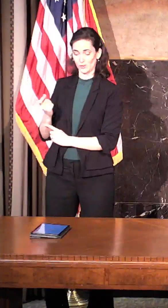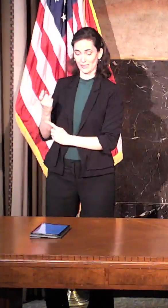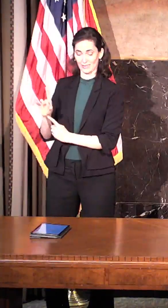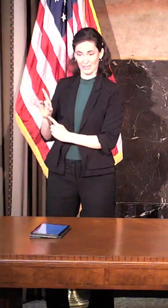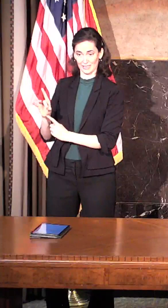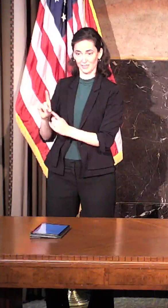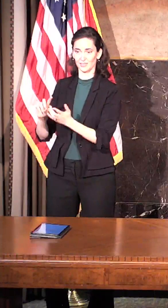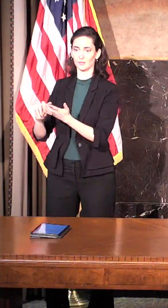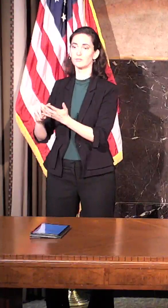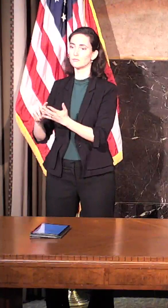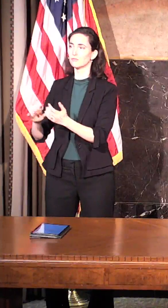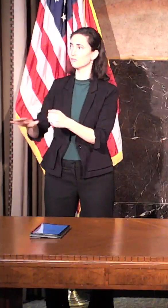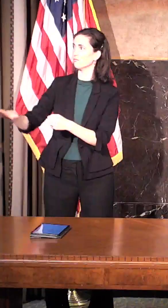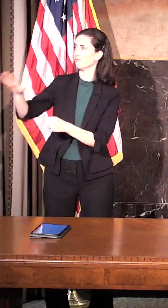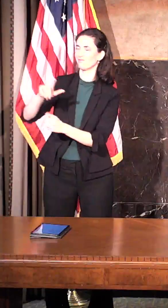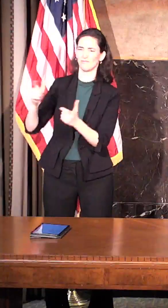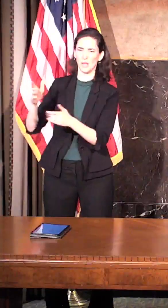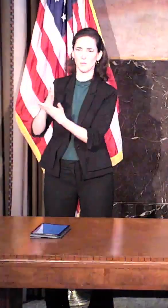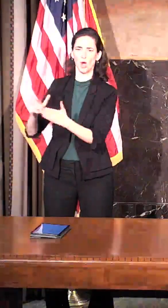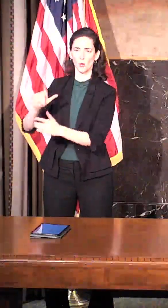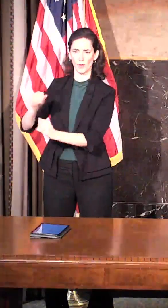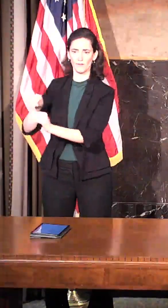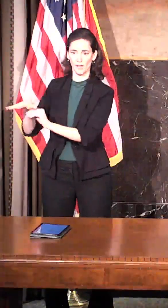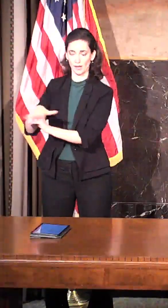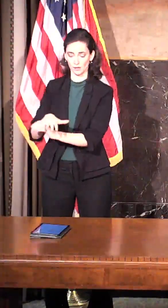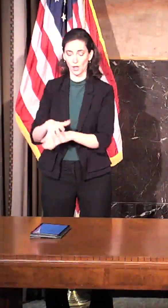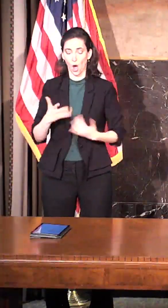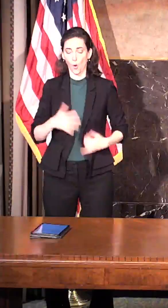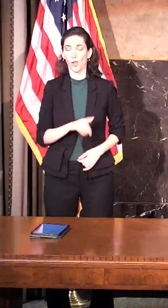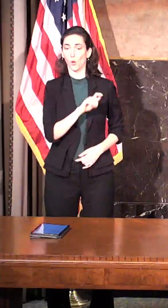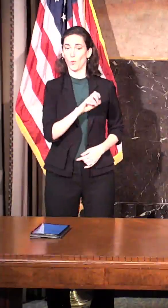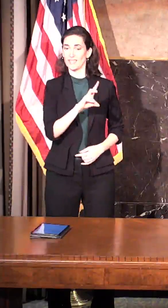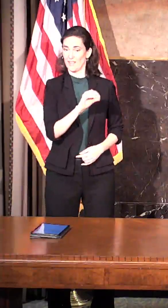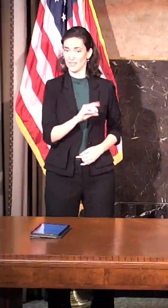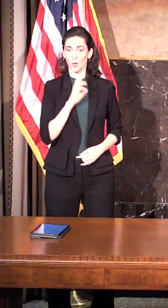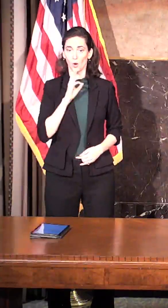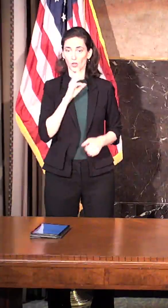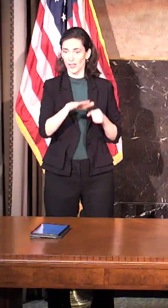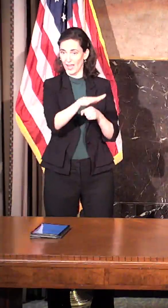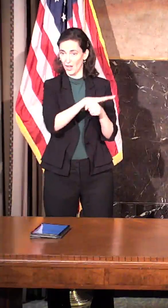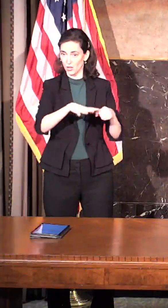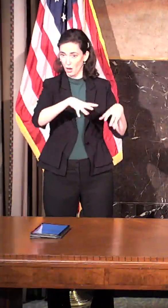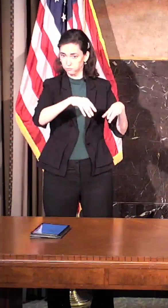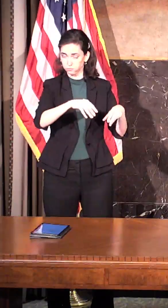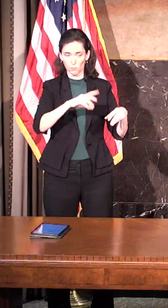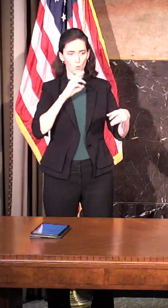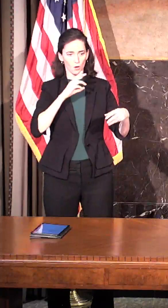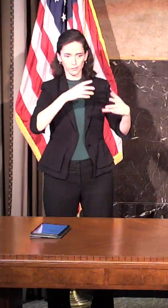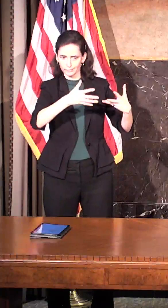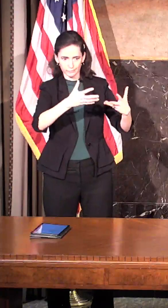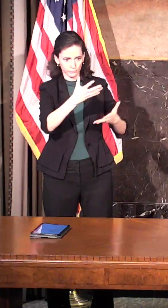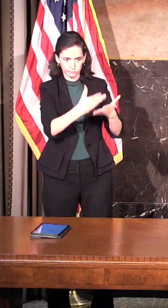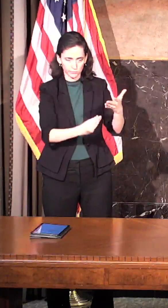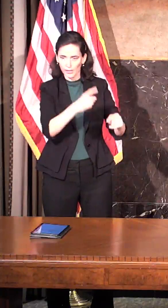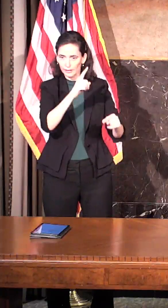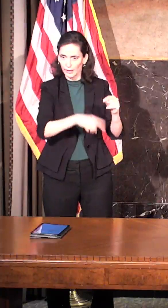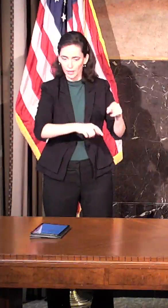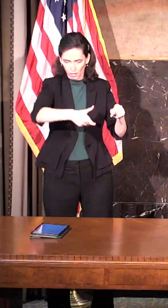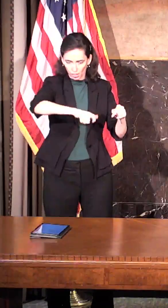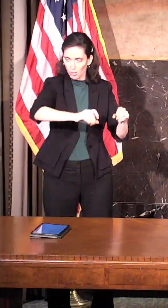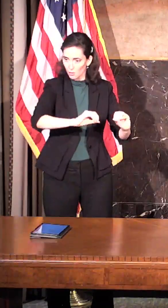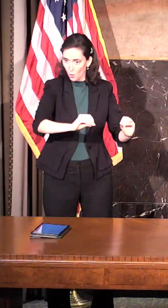advisories. Already 170 water systems have had their storm-related boil water advisories